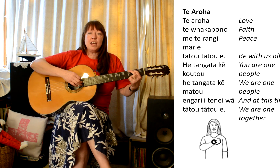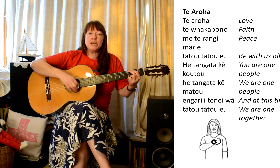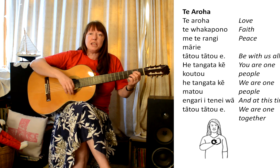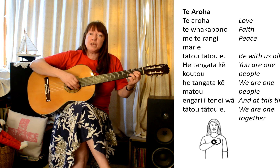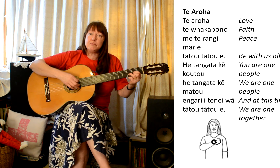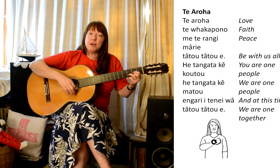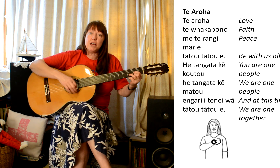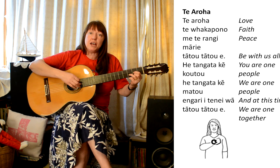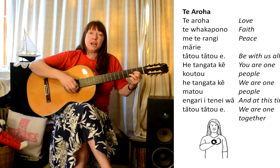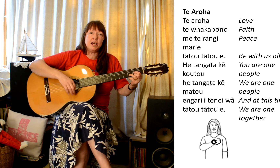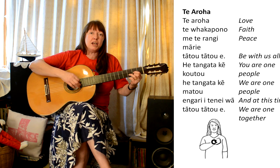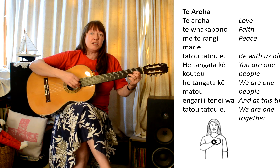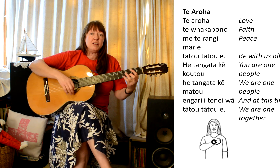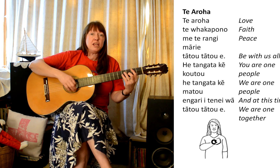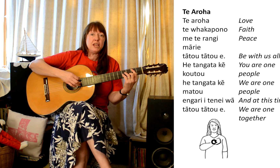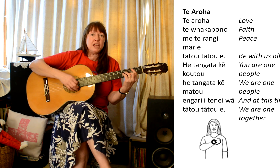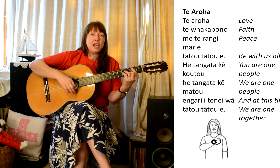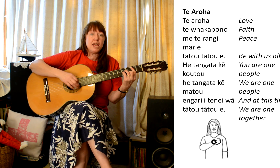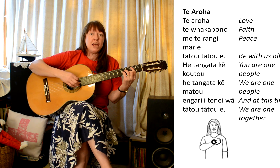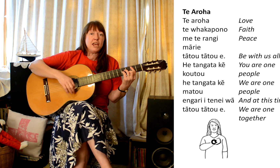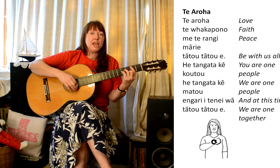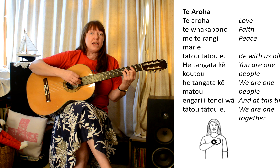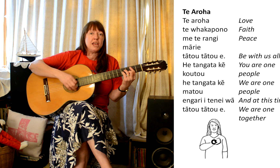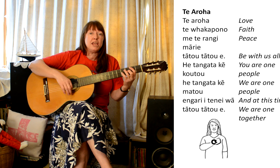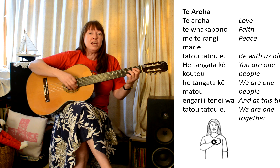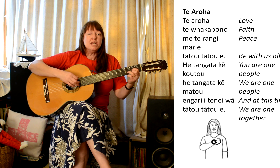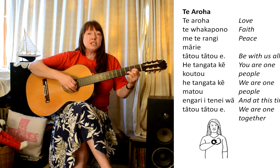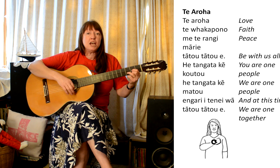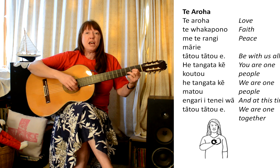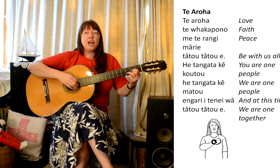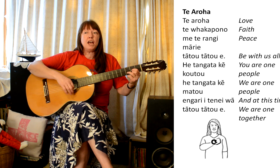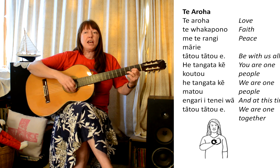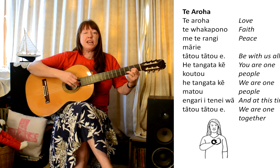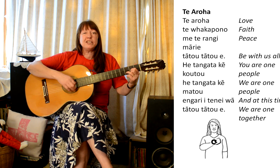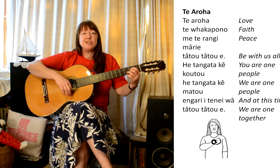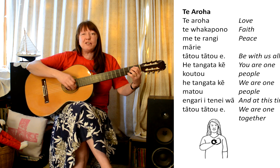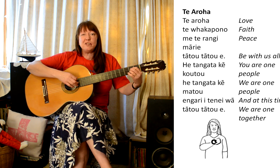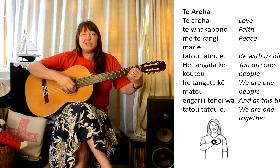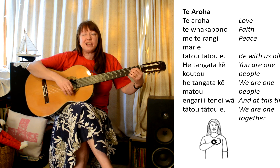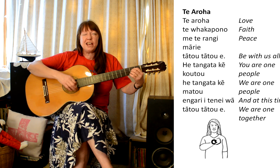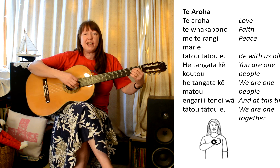Ta-ta-ta.